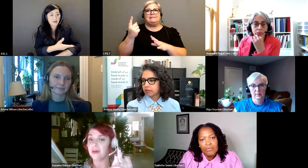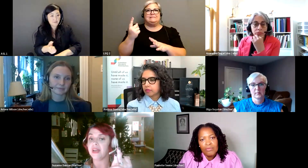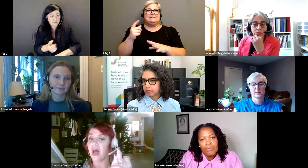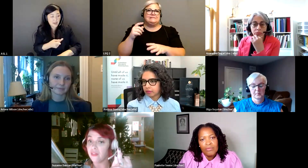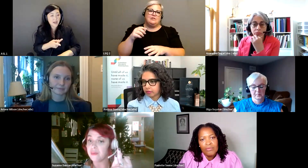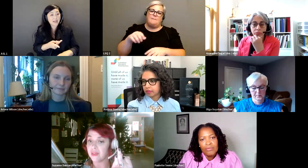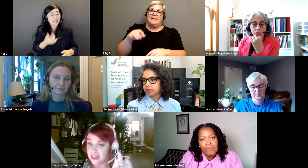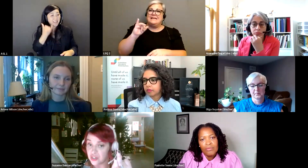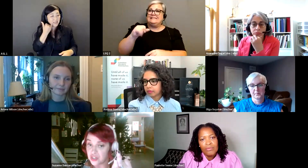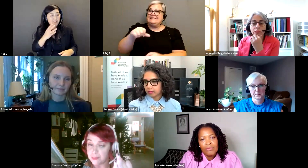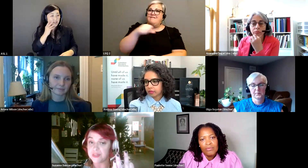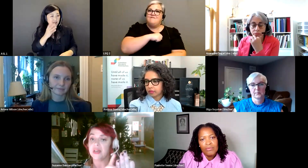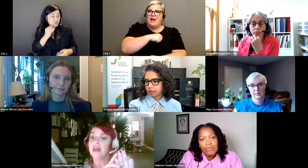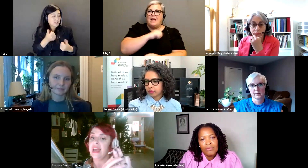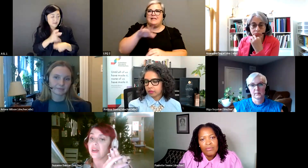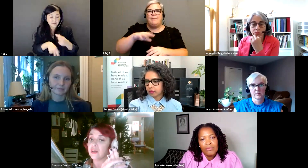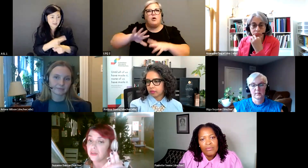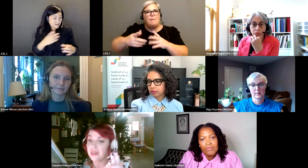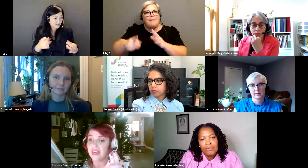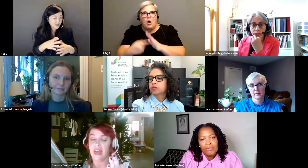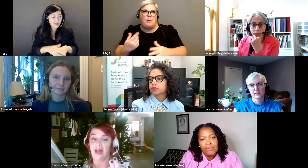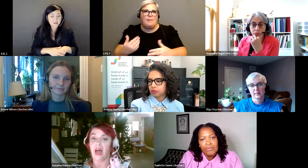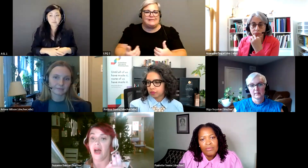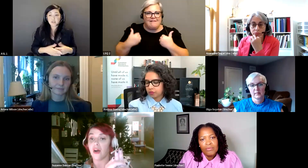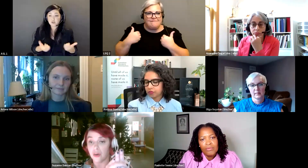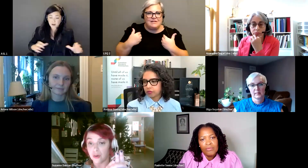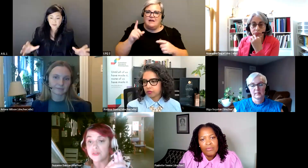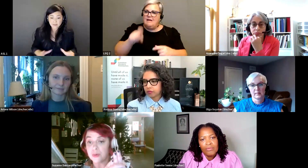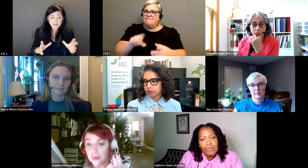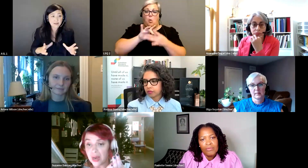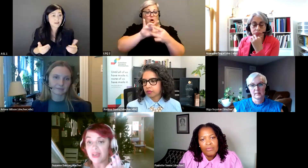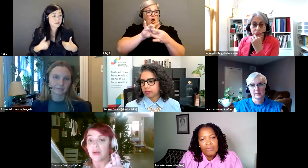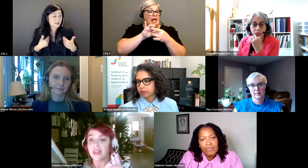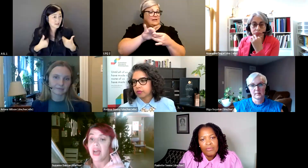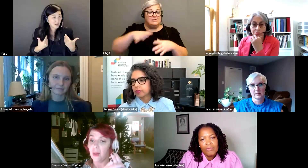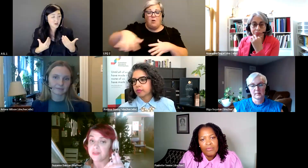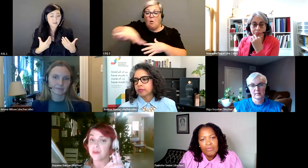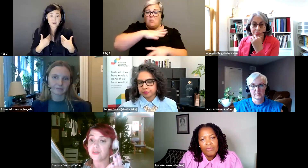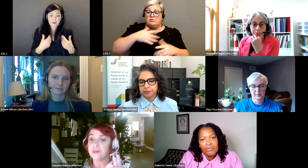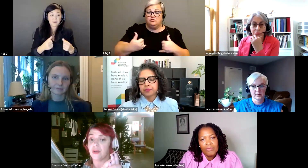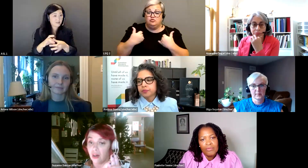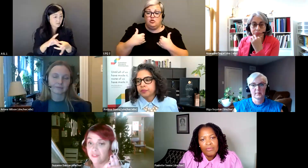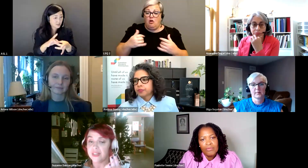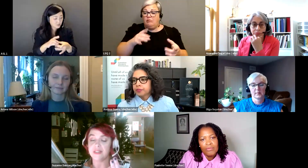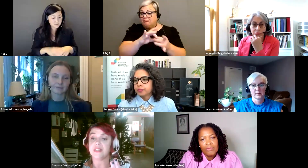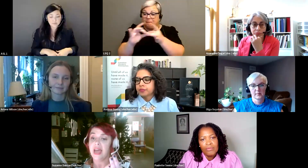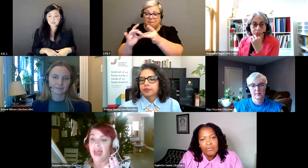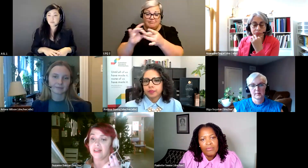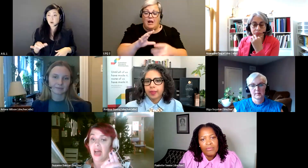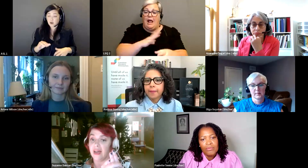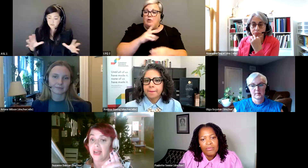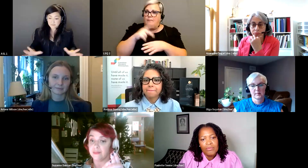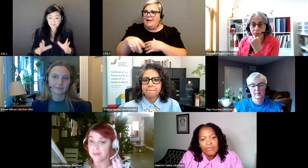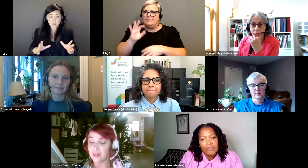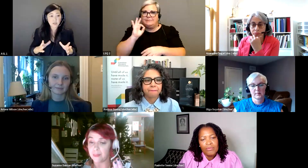people build healthy relationships, including our girls programming that really helps girls build confidence